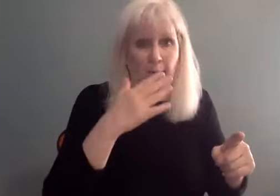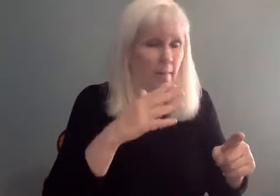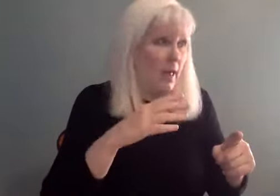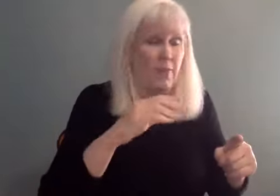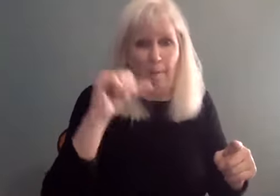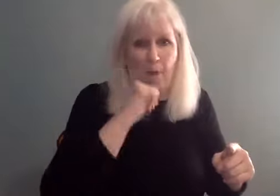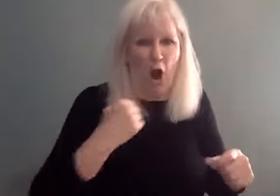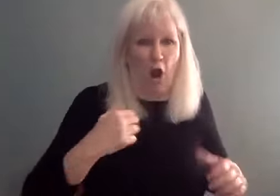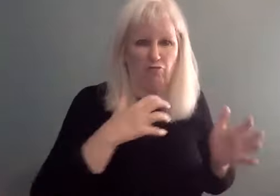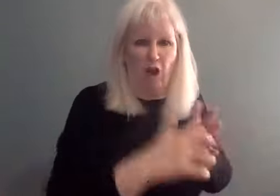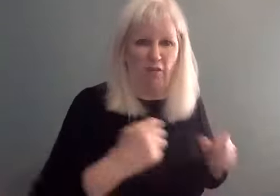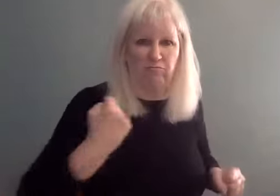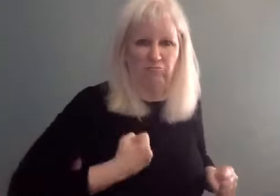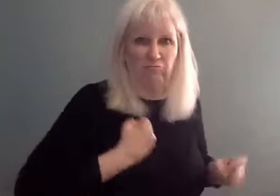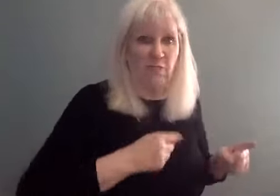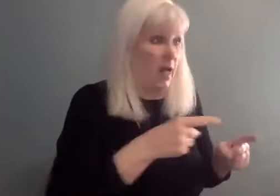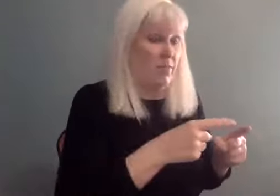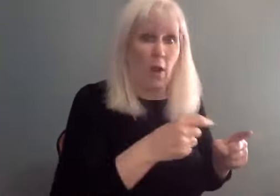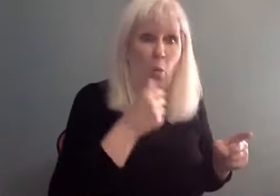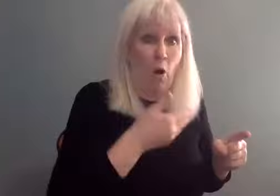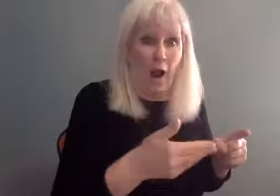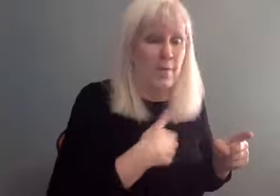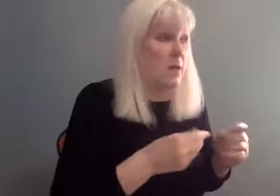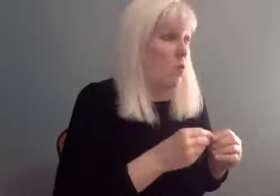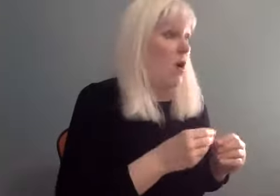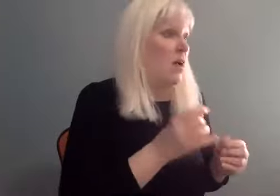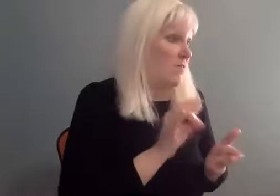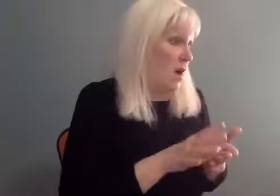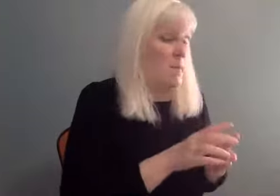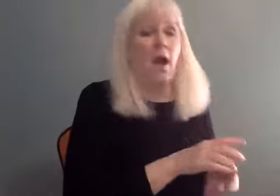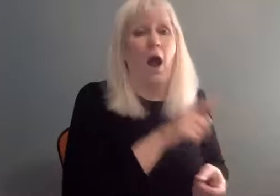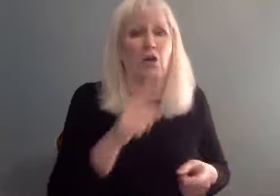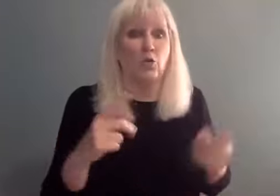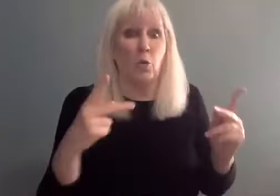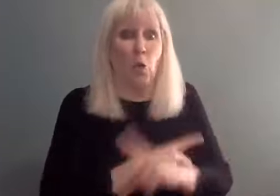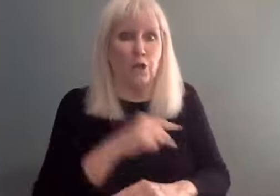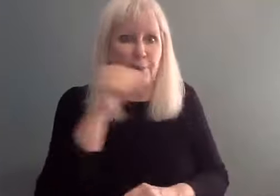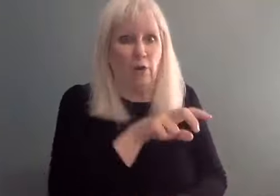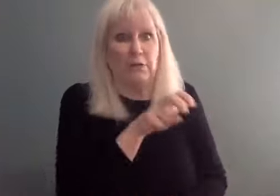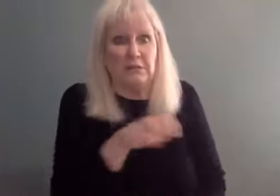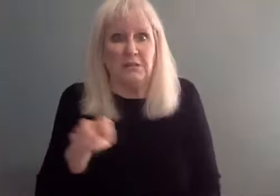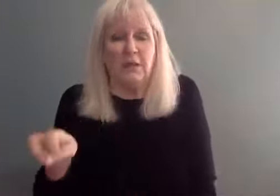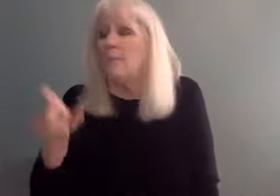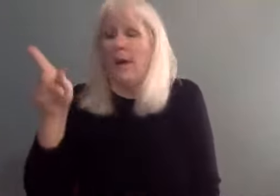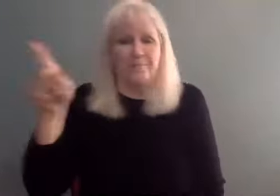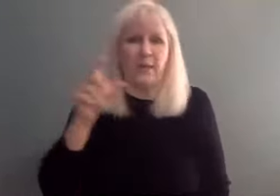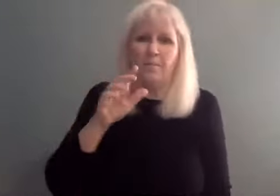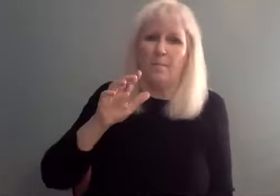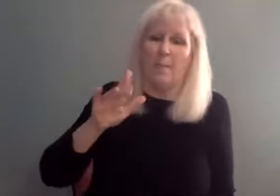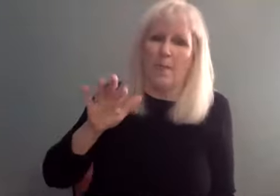and even the local people don't want to hire me. The local people don't. But it made it to me because she knew if I got that Valentine present, I'd call